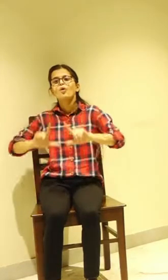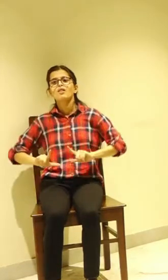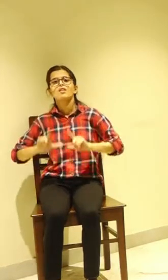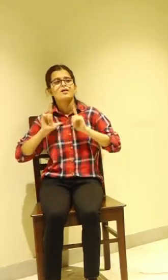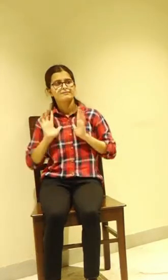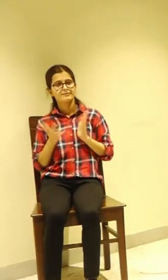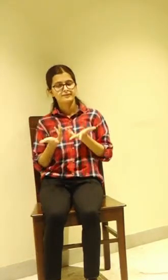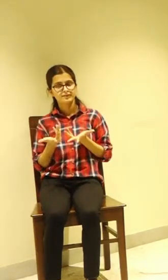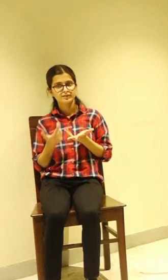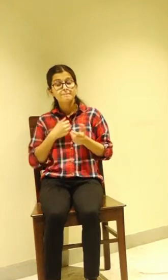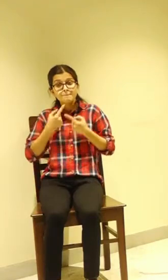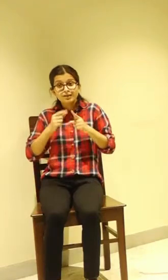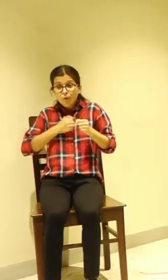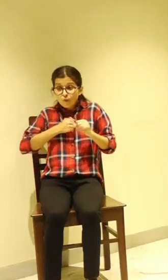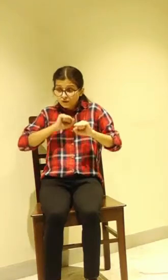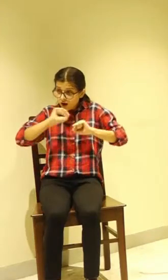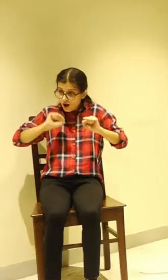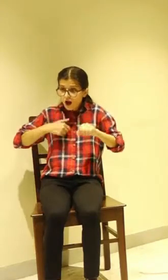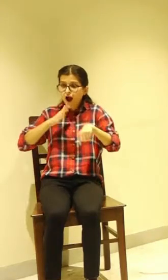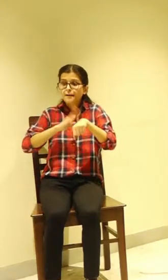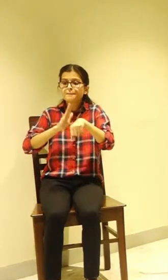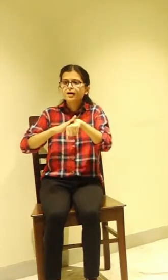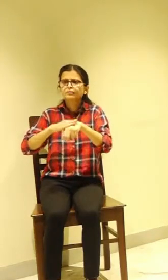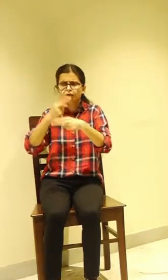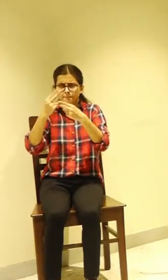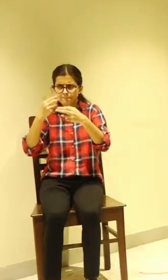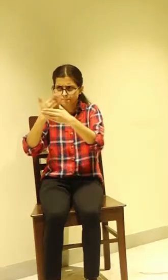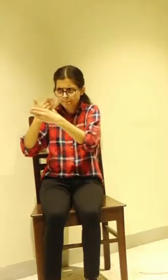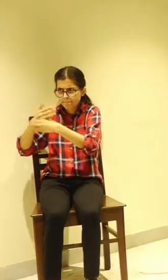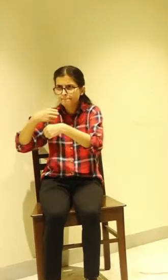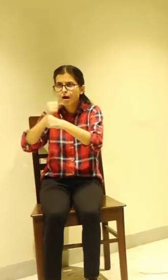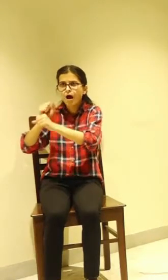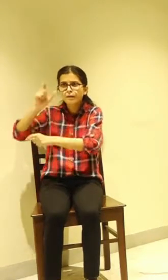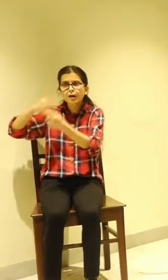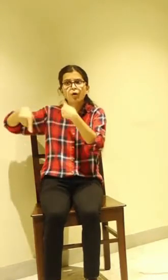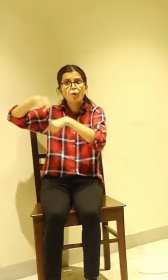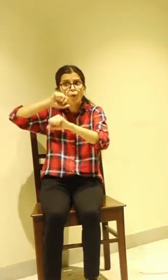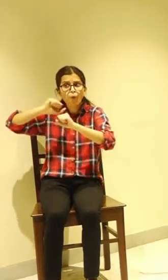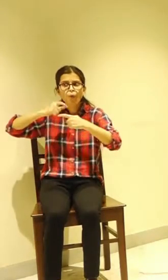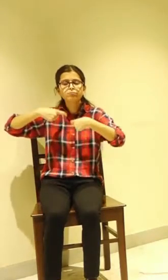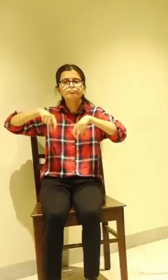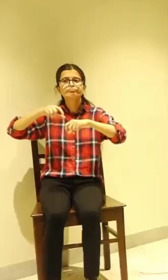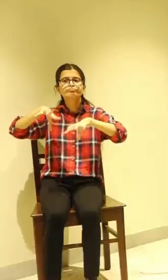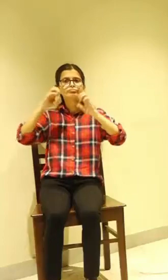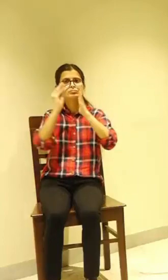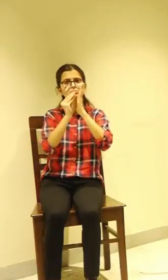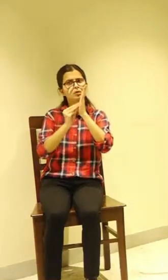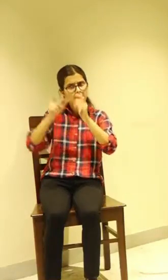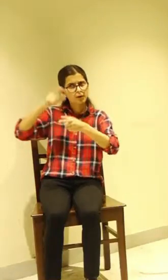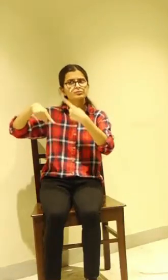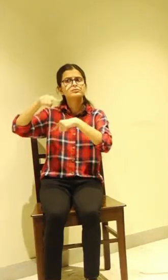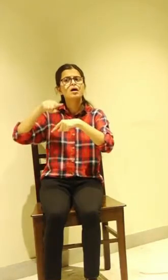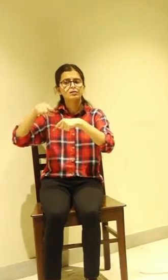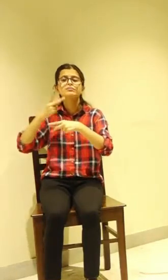Now, our experience and our architecture and the constitution's architecture is different from that. So it is, to